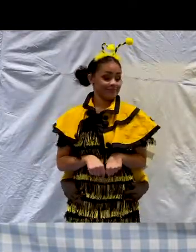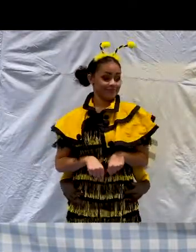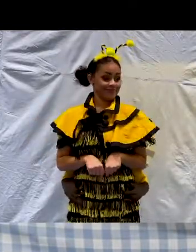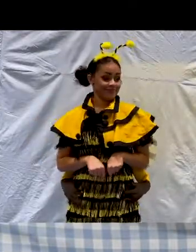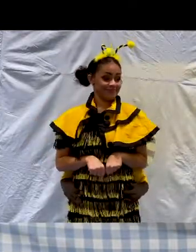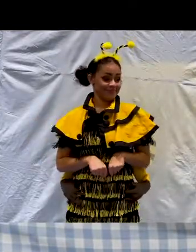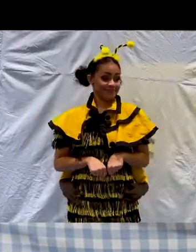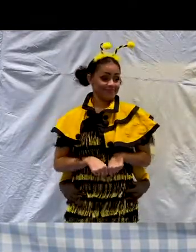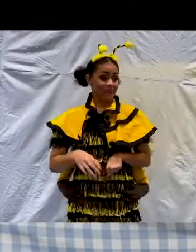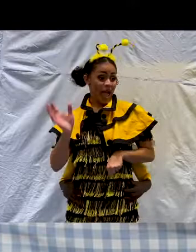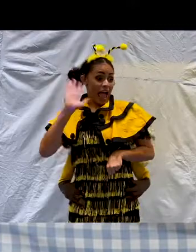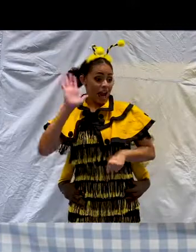Hello, Beatrix.